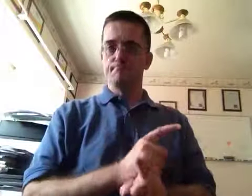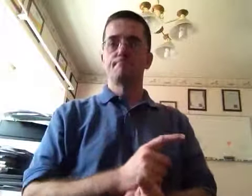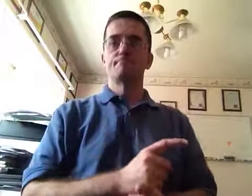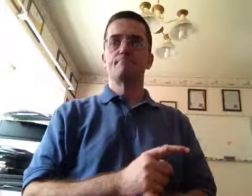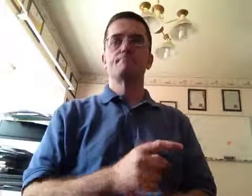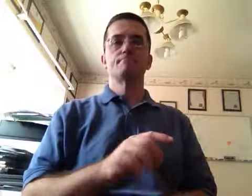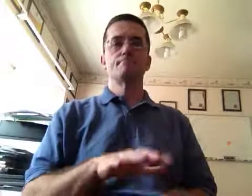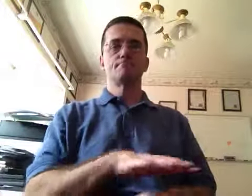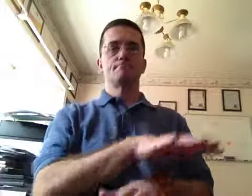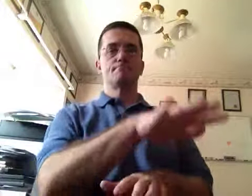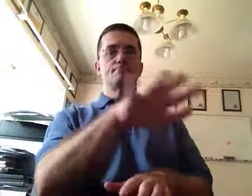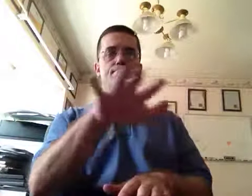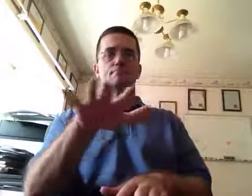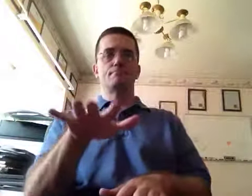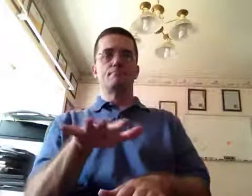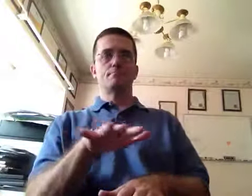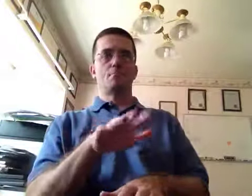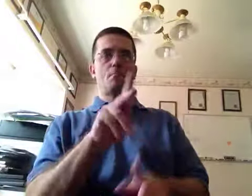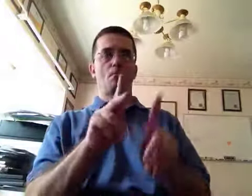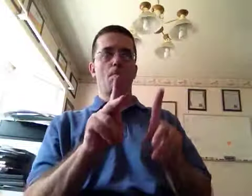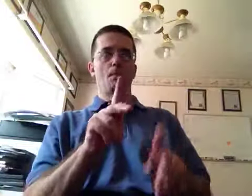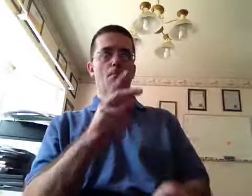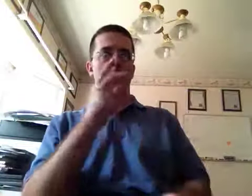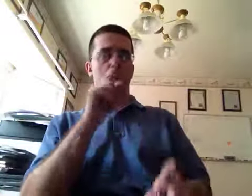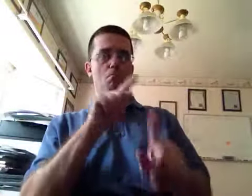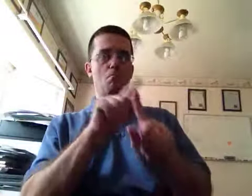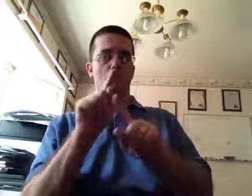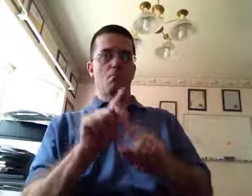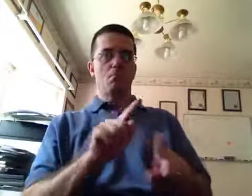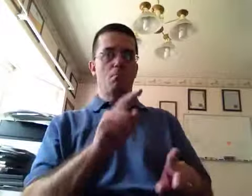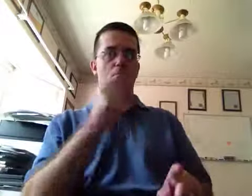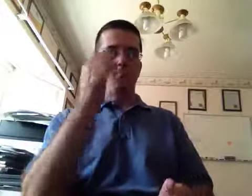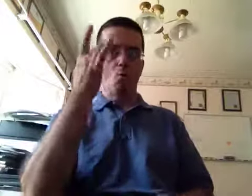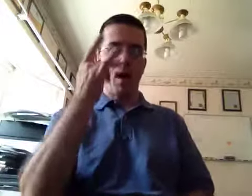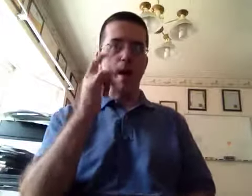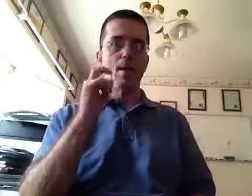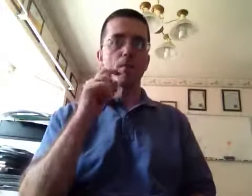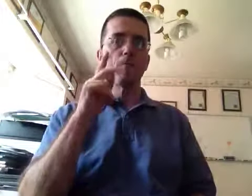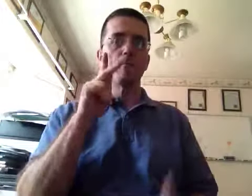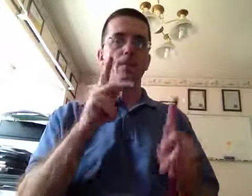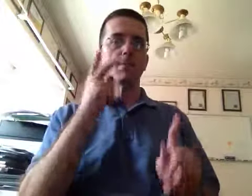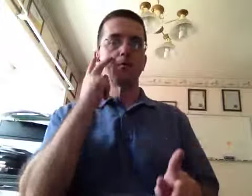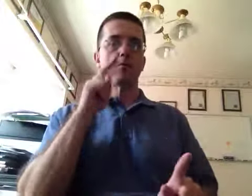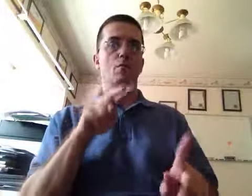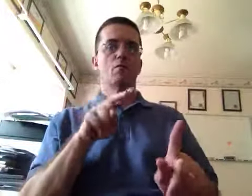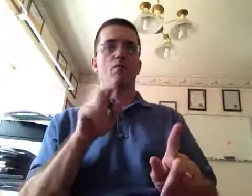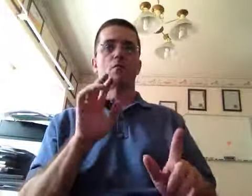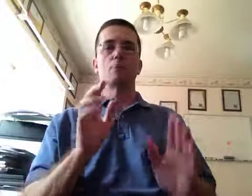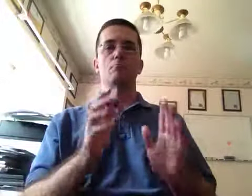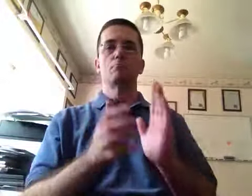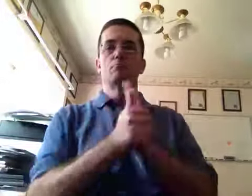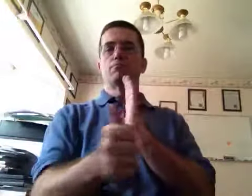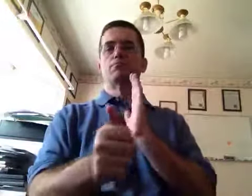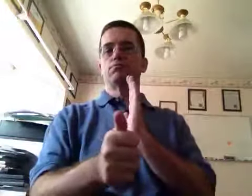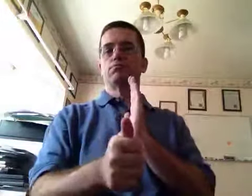competitive to allow you to have anything but excellence and be able to feed your family and prosper.